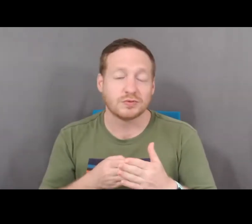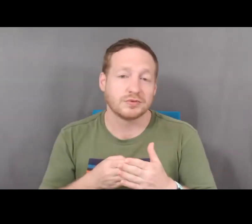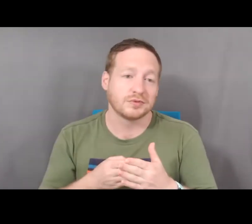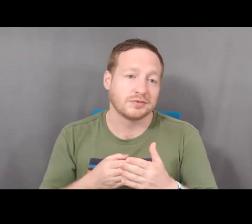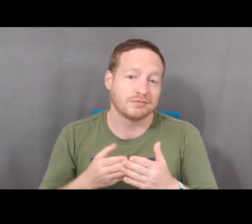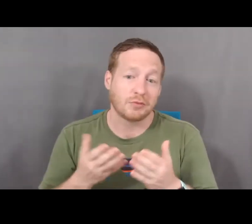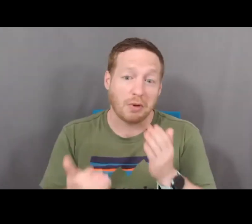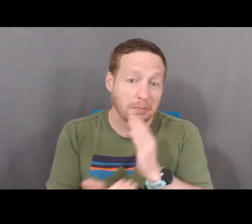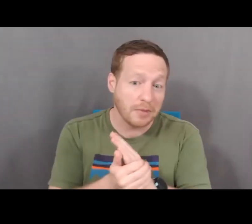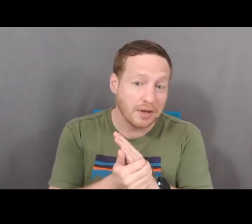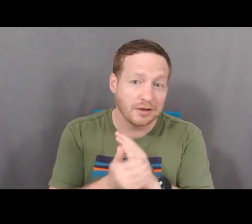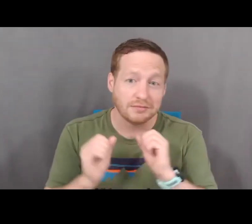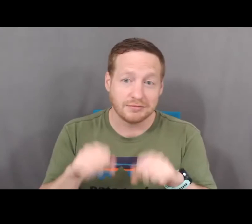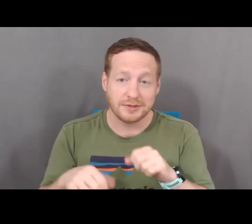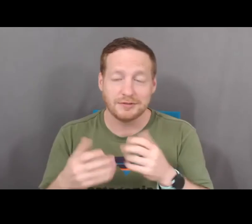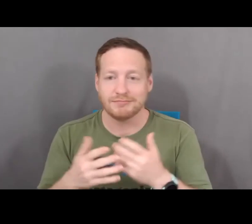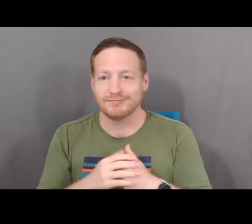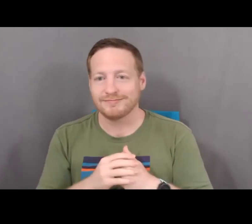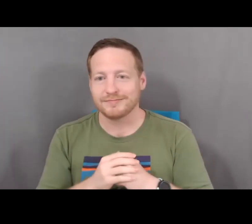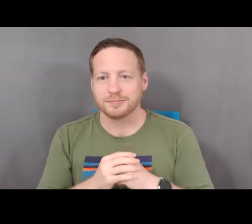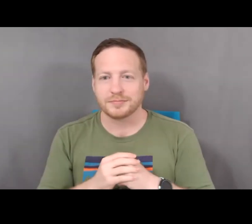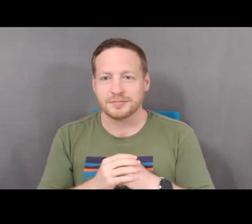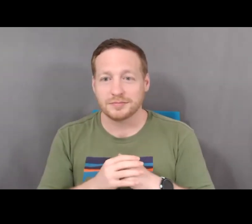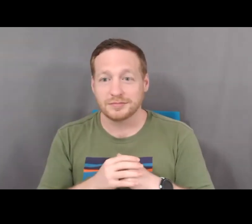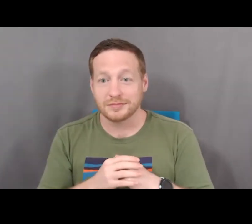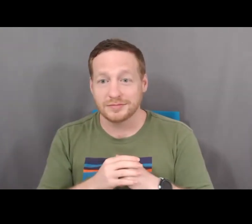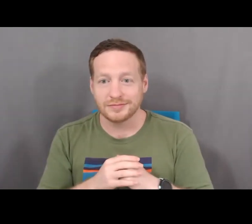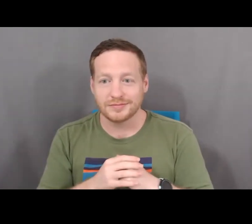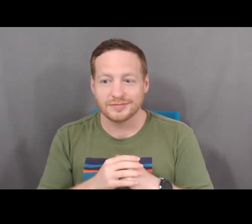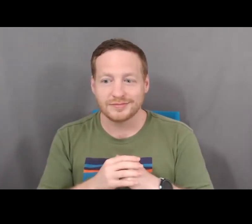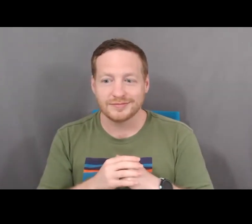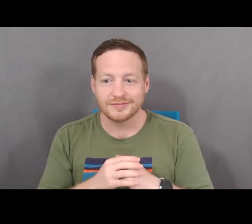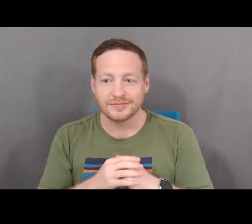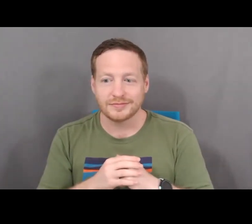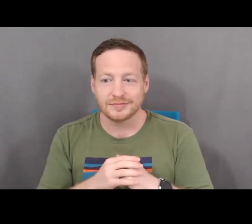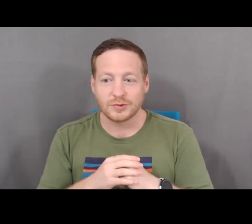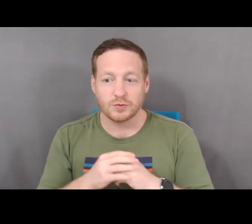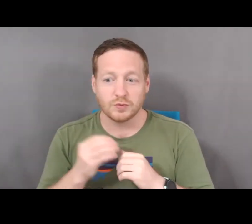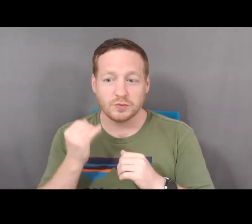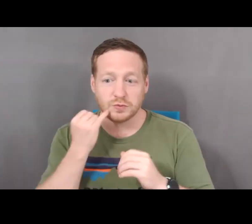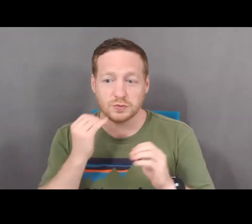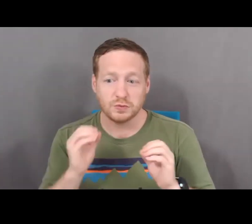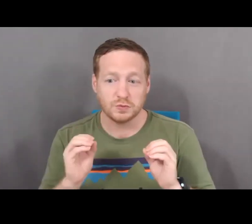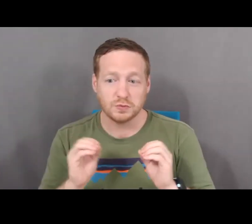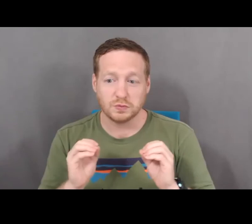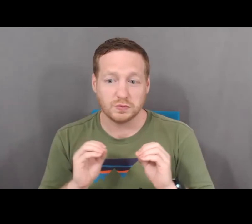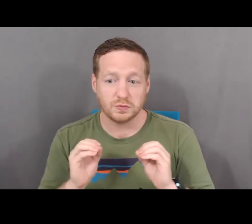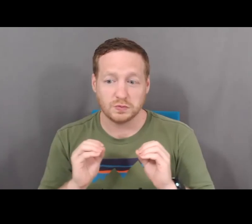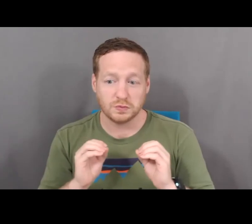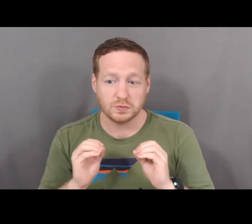All right, then we could vote. Anybody want to amend the motion on the floor or speak in